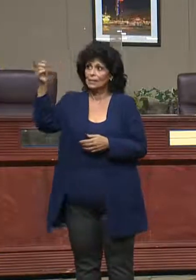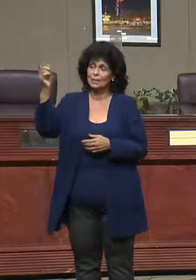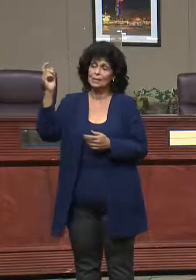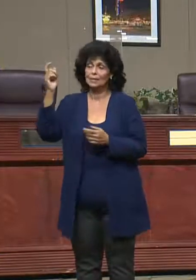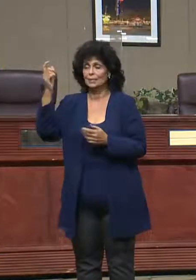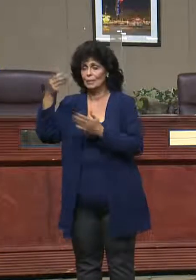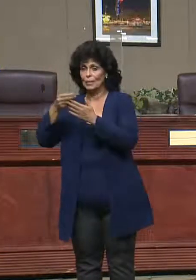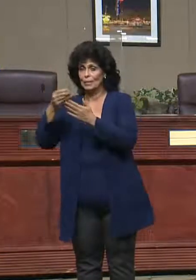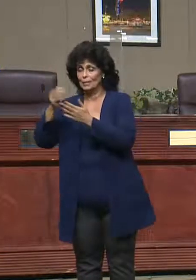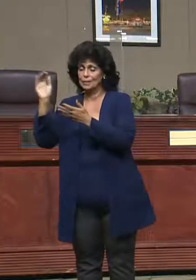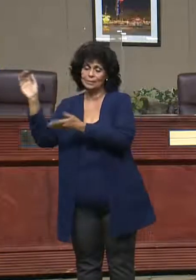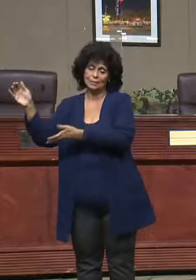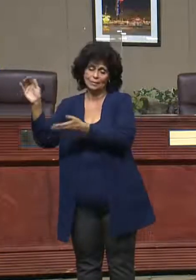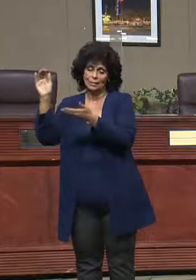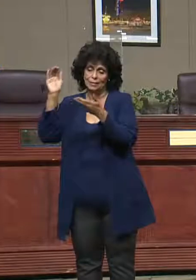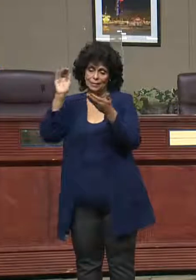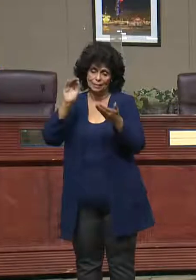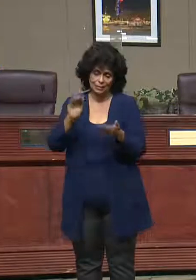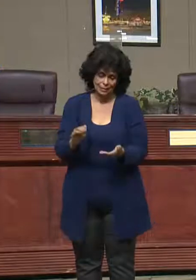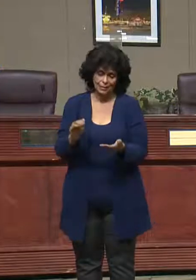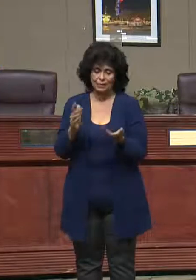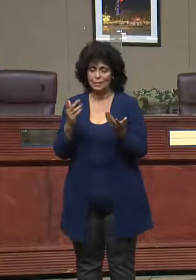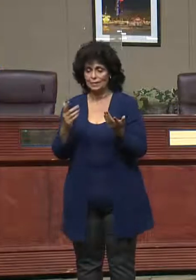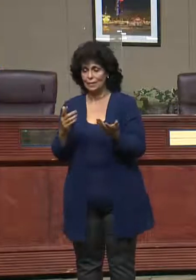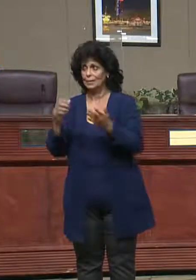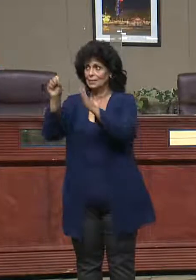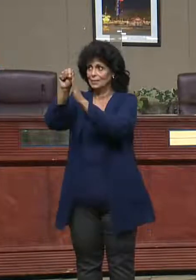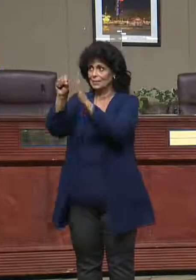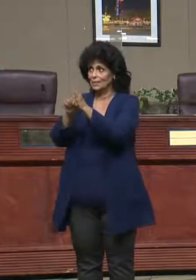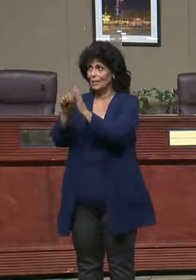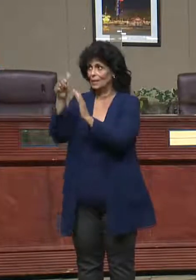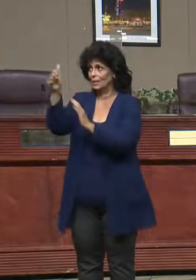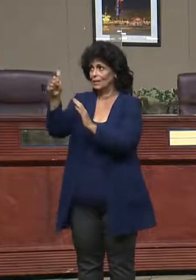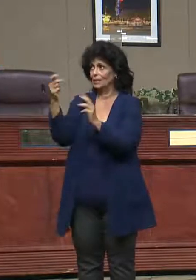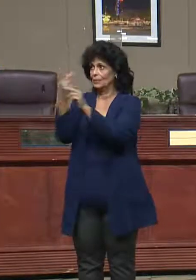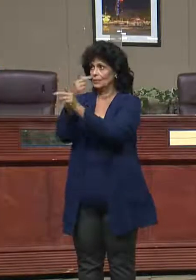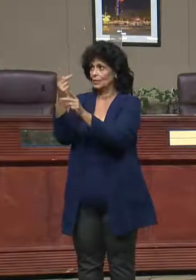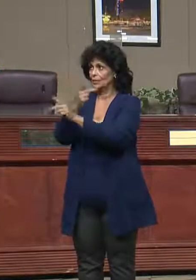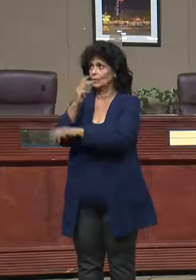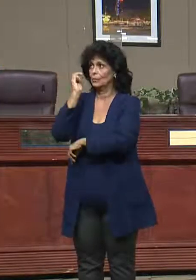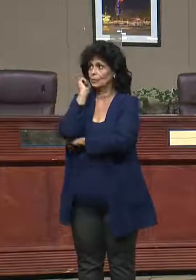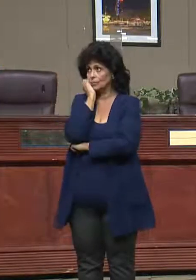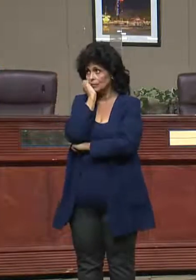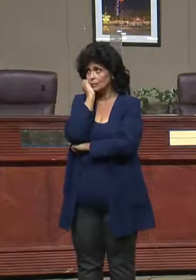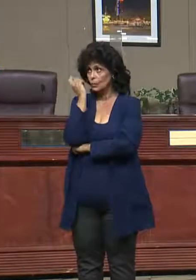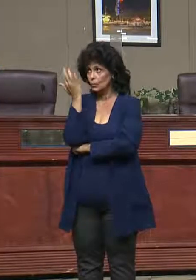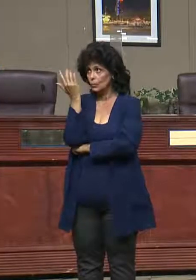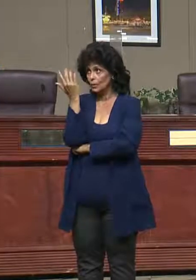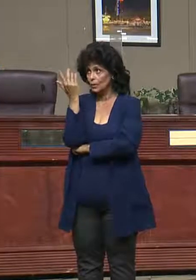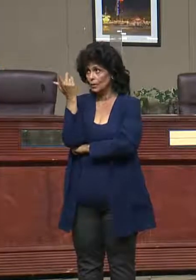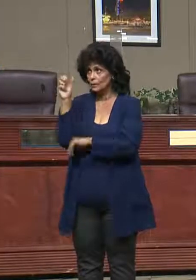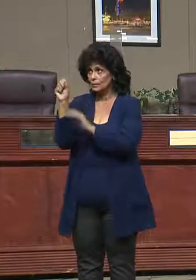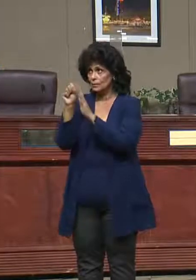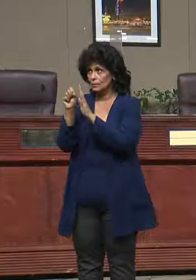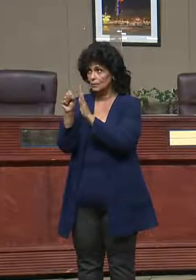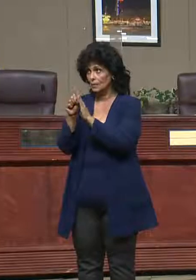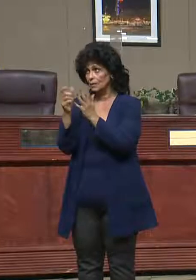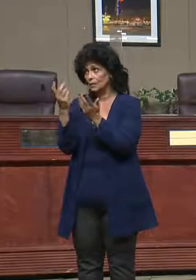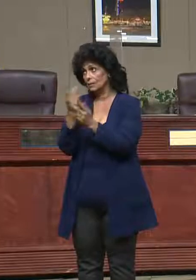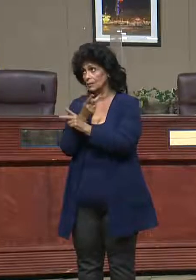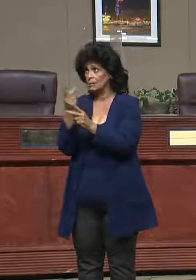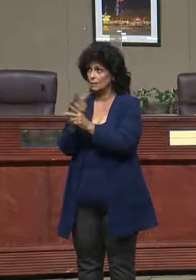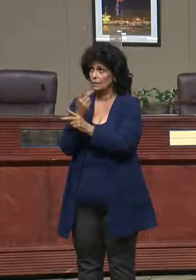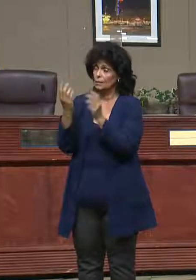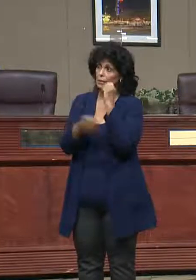to depend upon the state to figure out how to redistribute it. You lose days, you lose time, and in